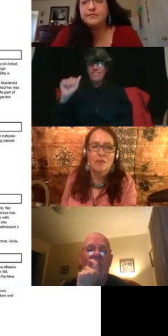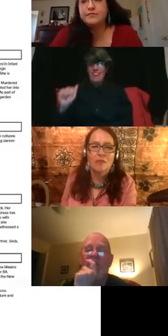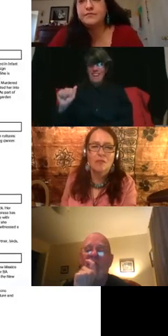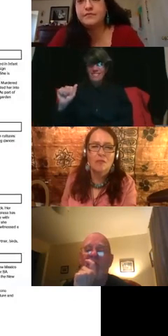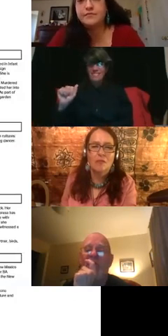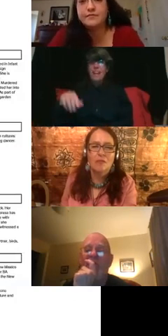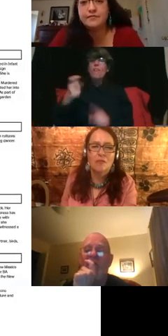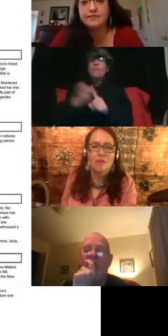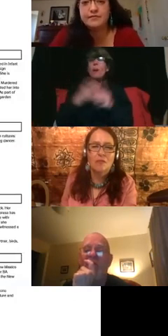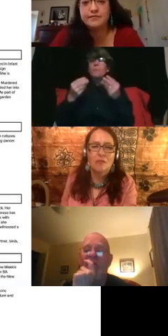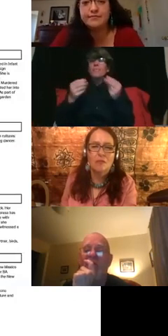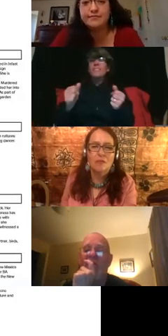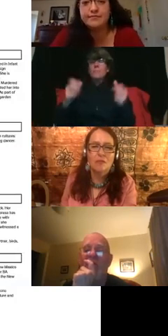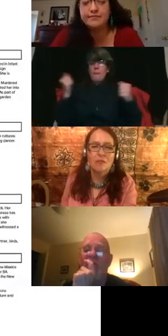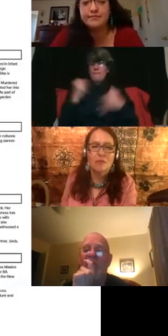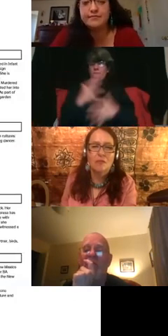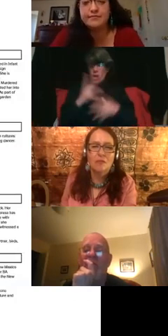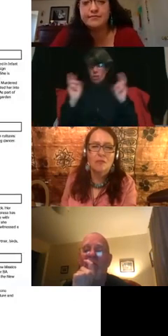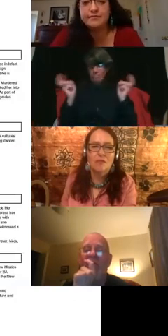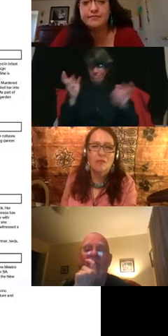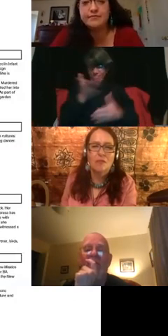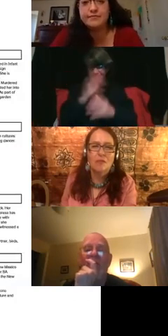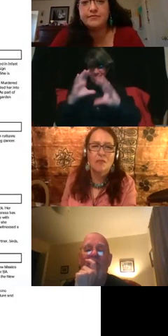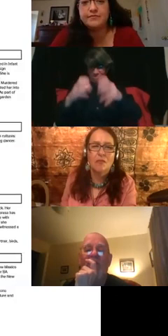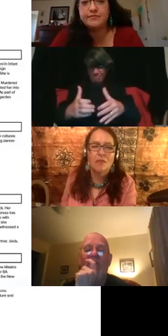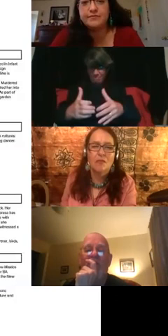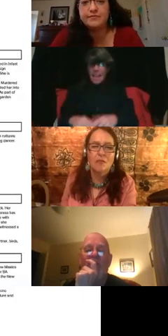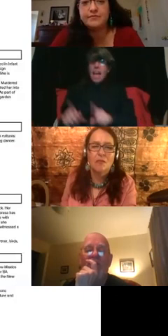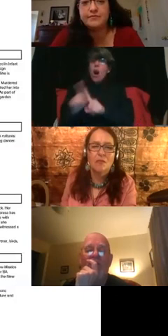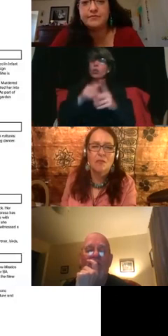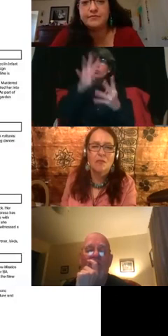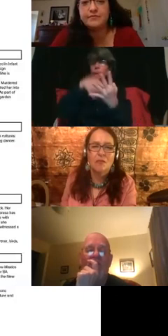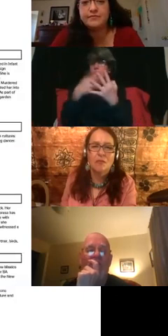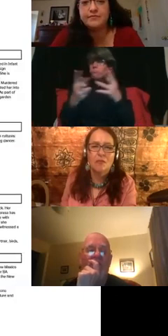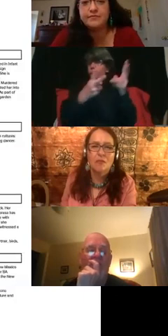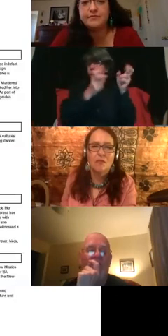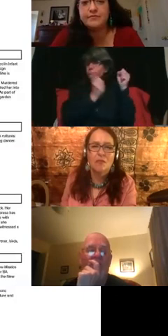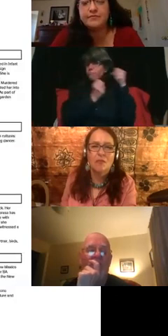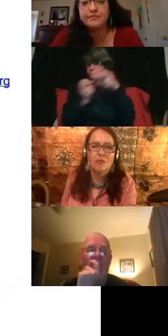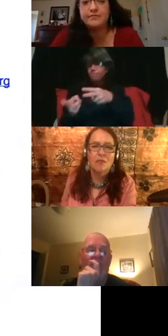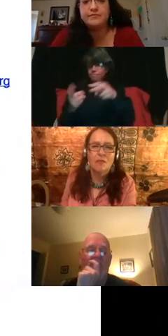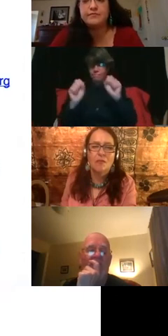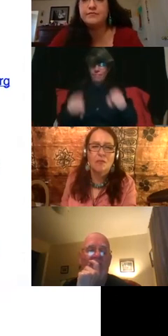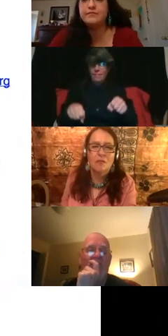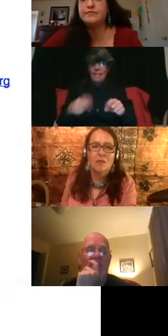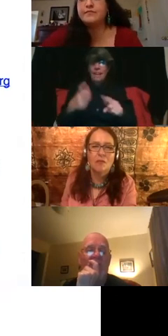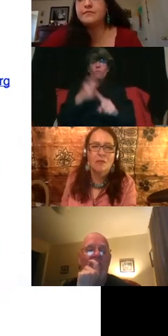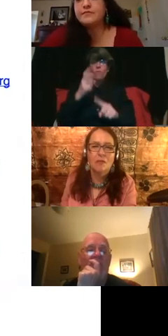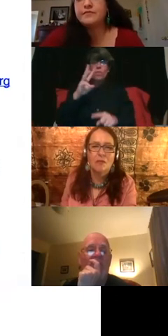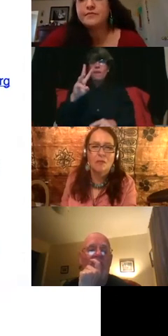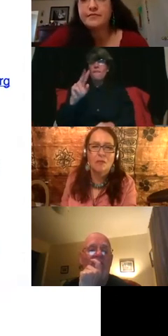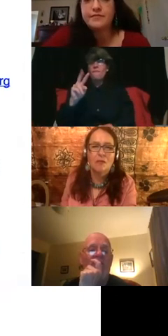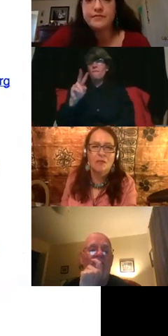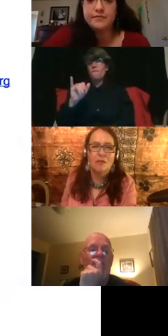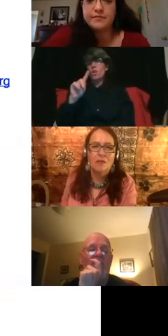get this calendar, which is a download at the Indigenous Ways virtual events. And